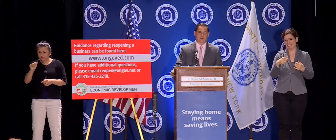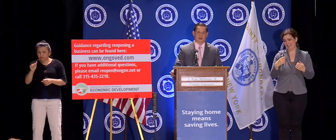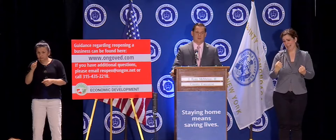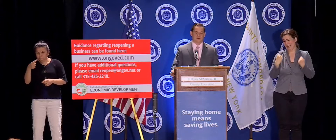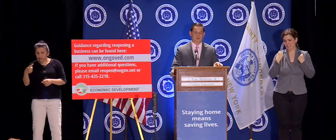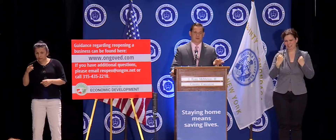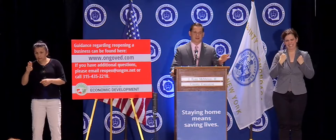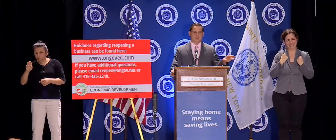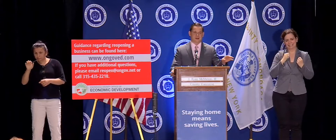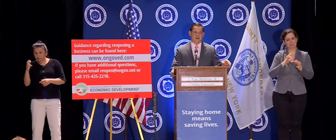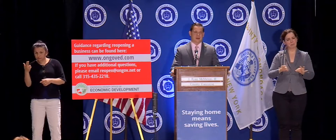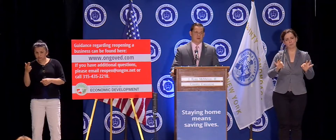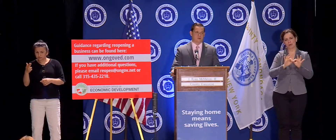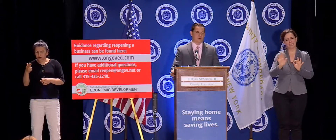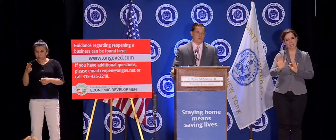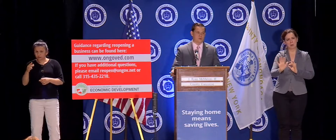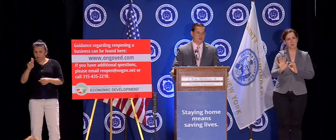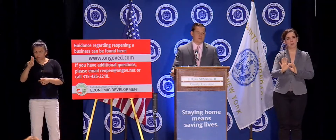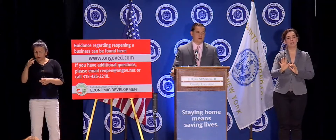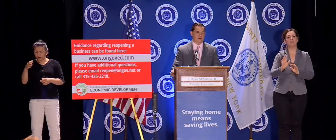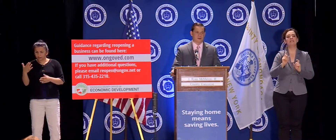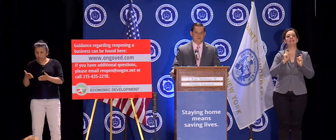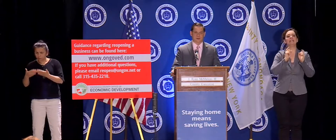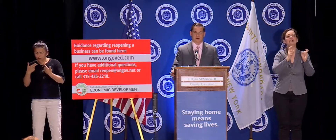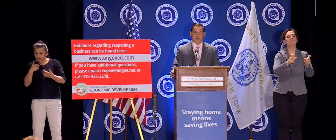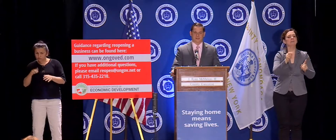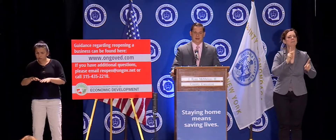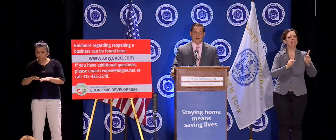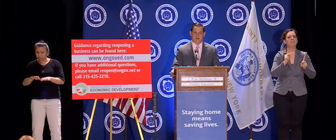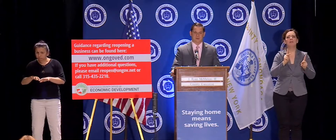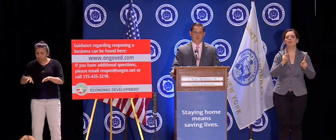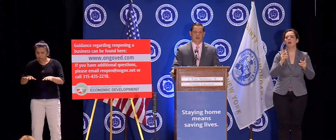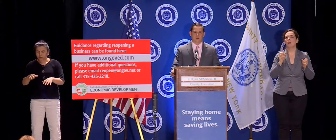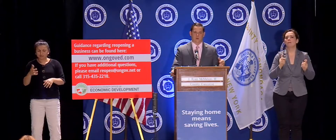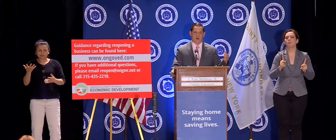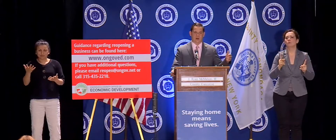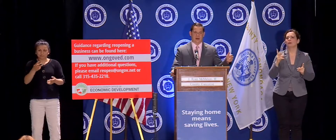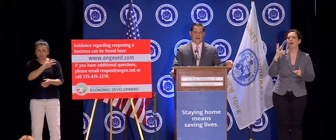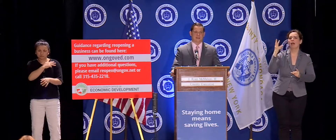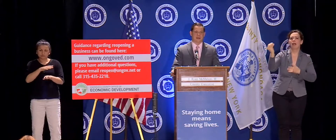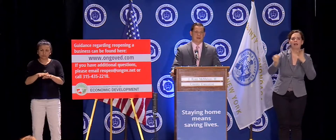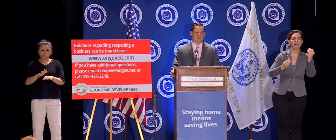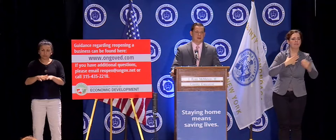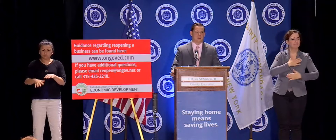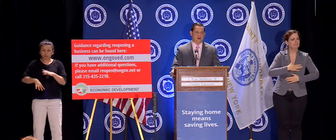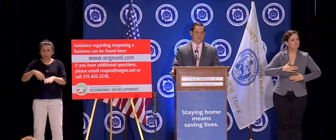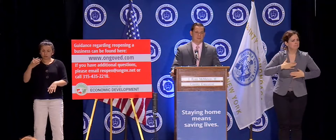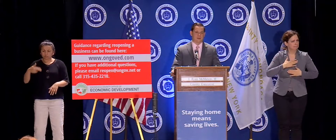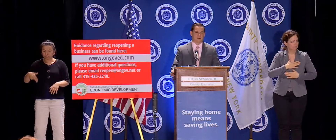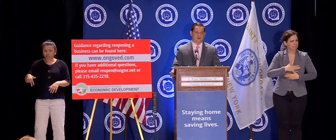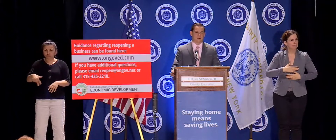giving people the opportunity to get outdoors and spend a little bit of time and maybe wade in the water on a hot day.